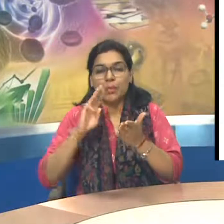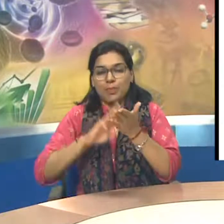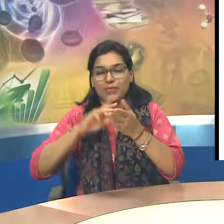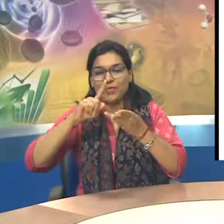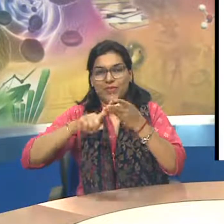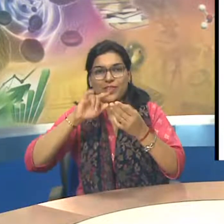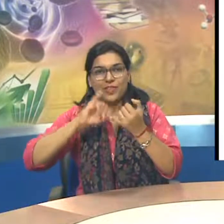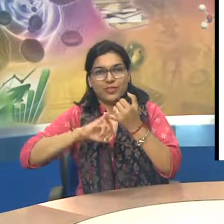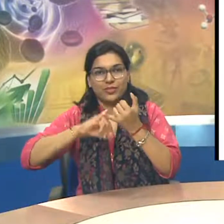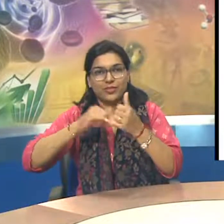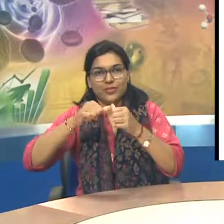Third is